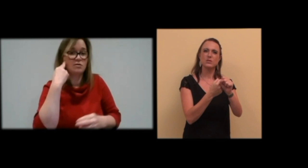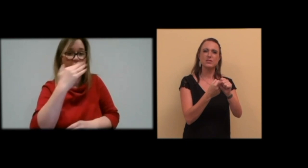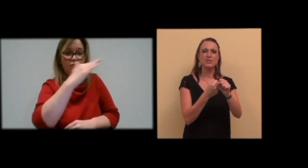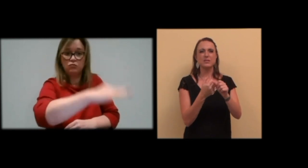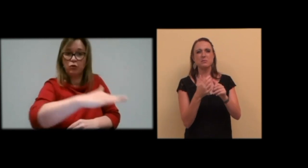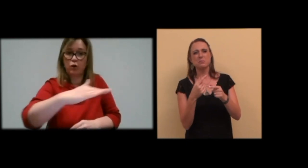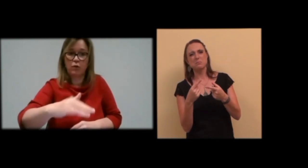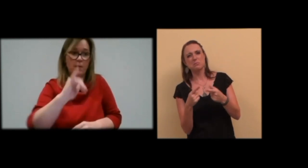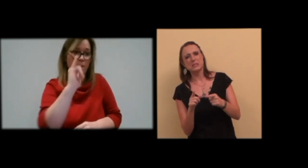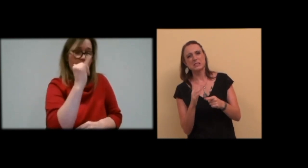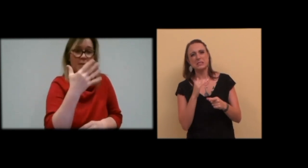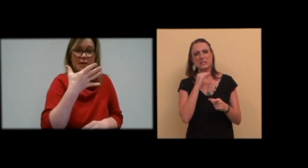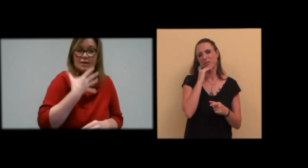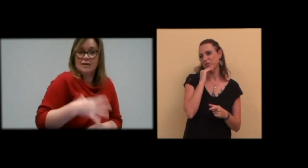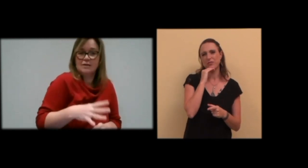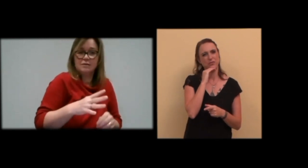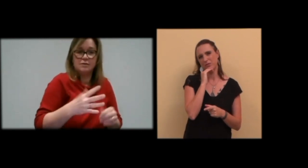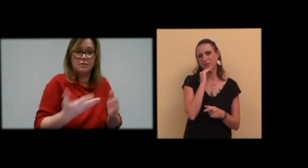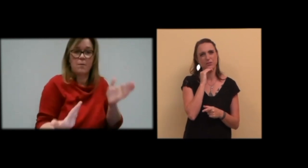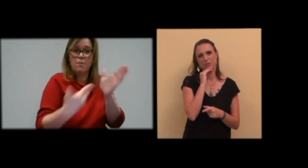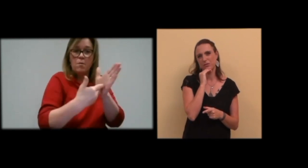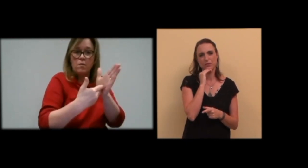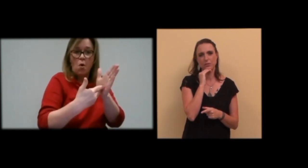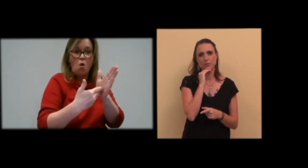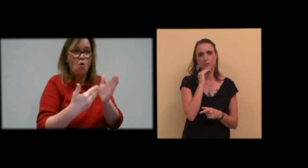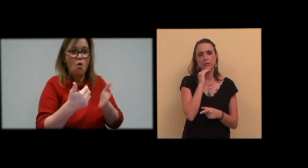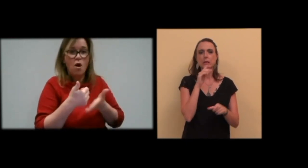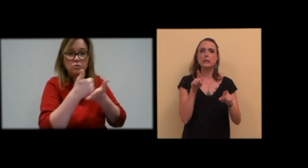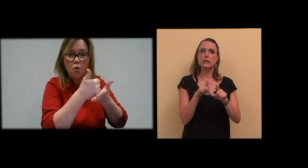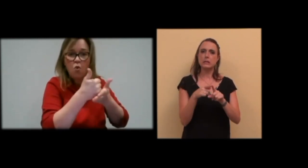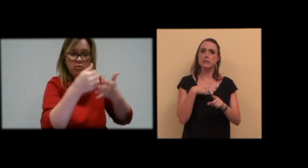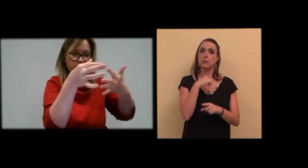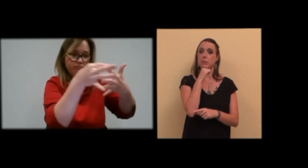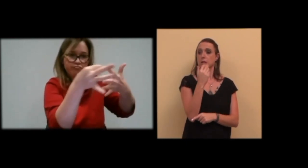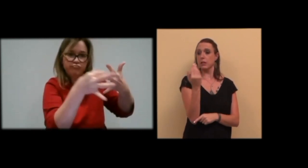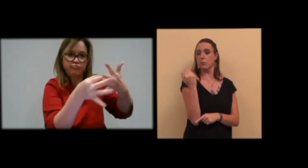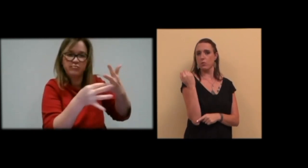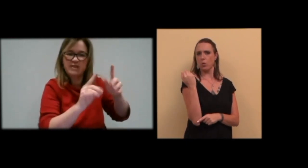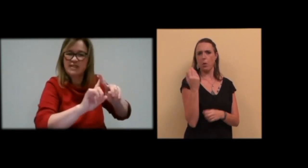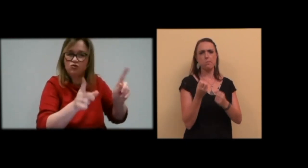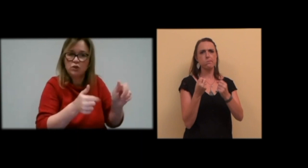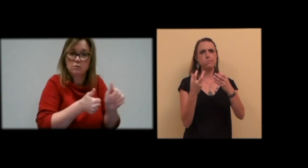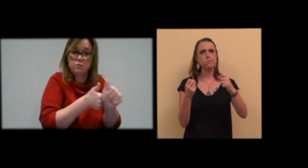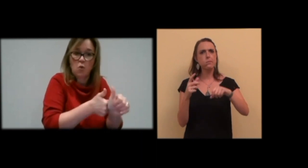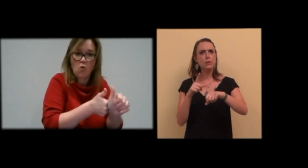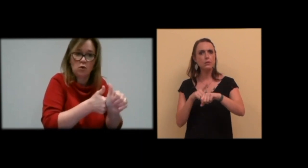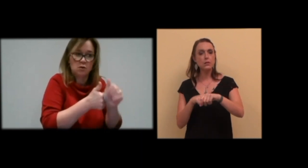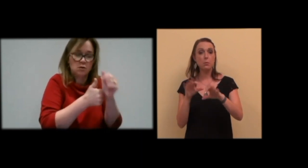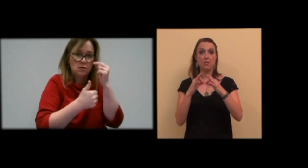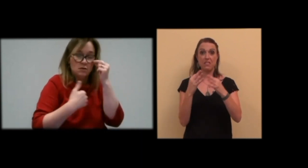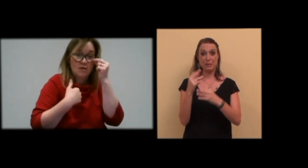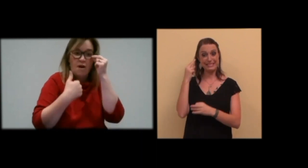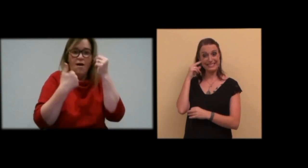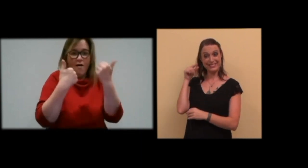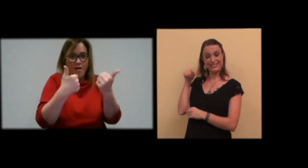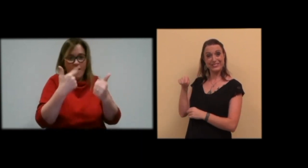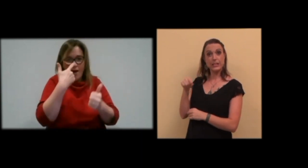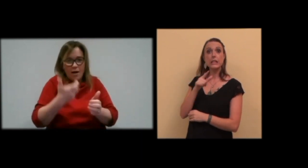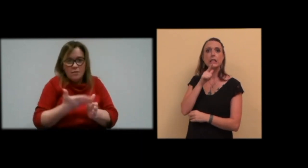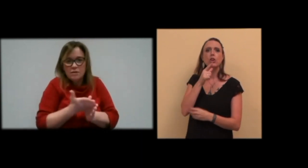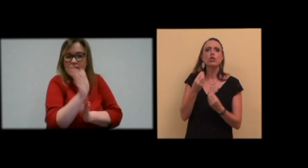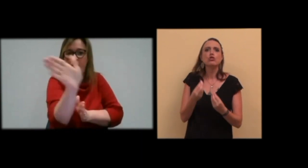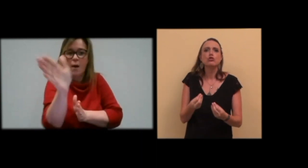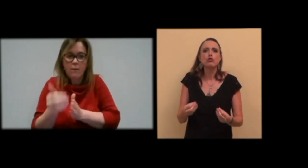from social services, but there is not enough support. And as we've said, quite often deaf